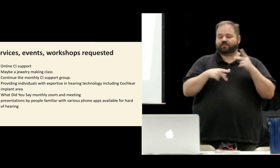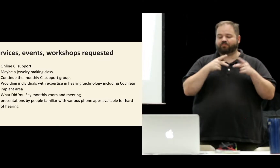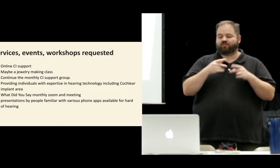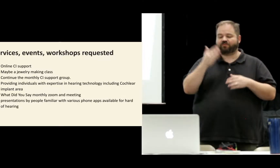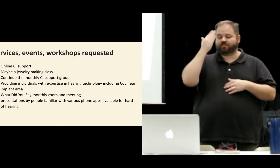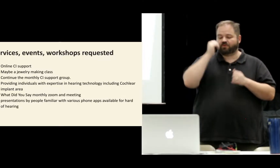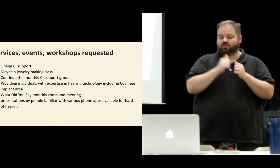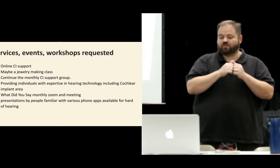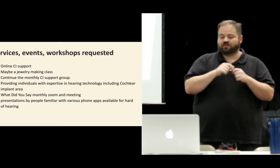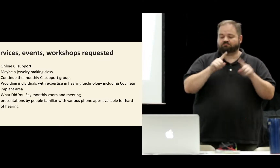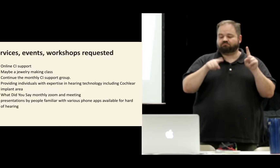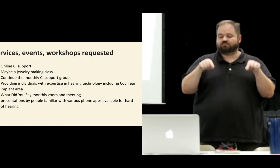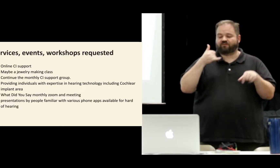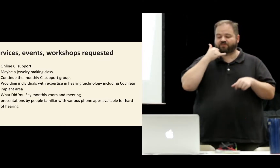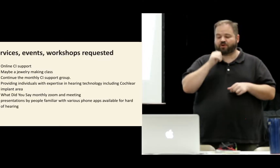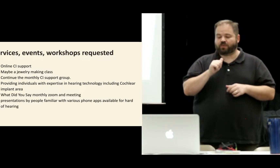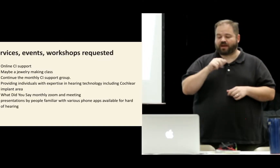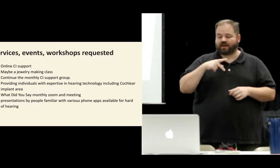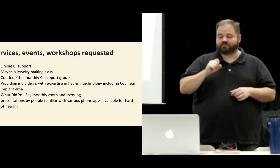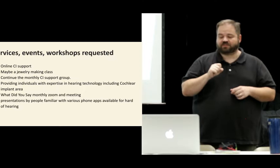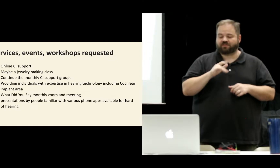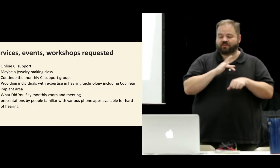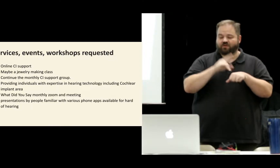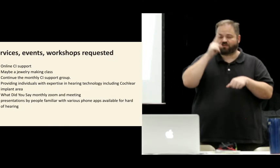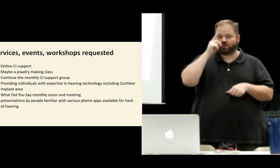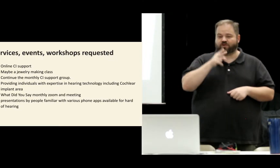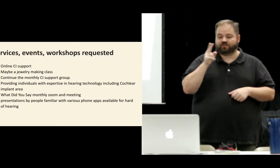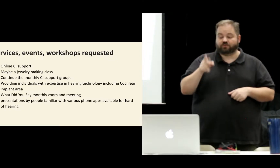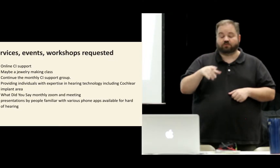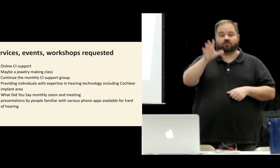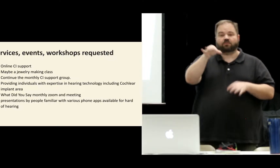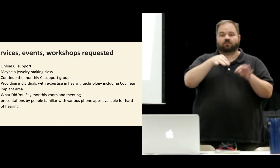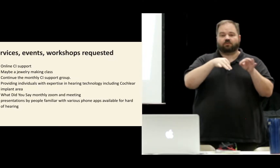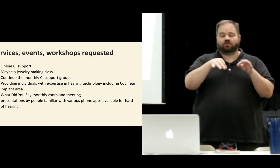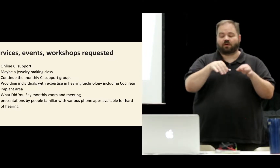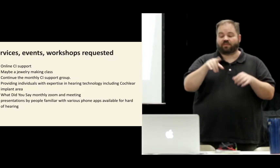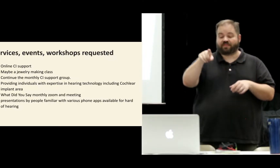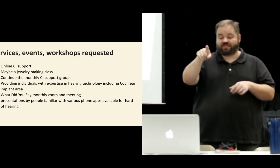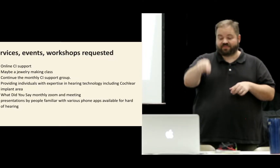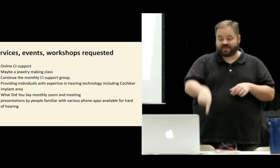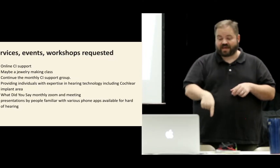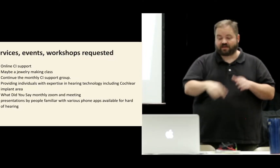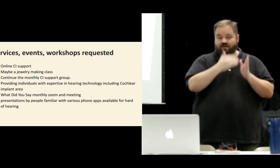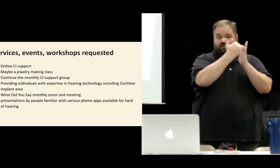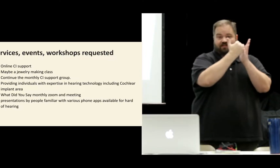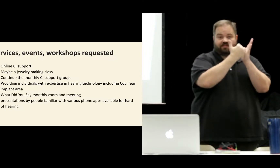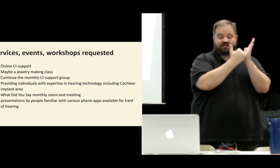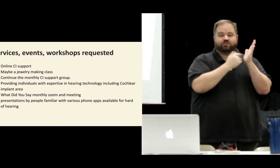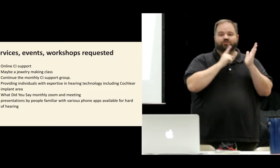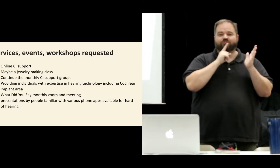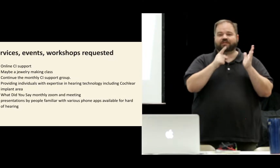And presentations by people that are familiar with various phone apps that would be available for the deaf or for the hard of